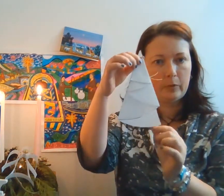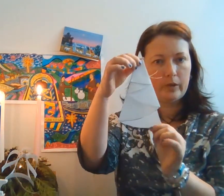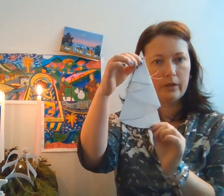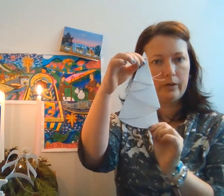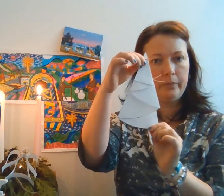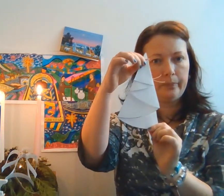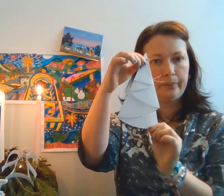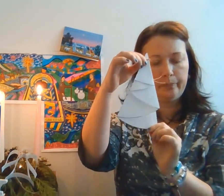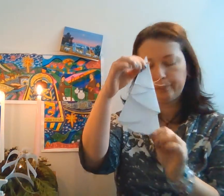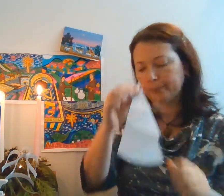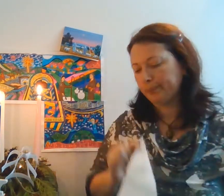Go.